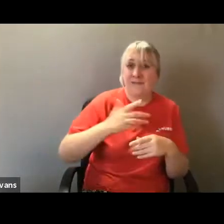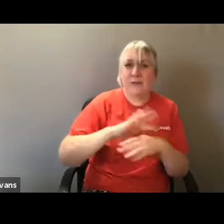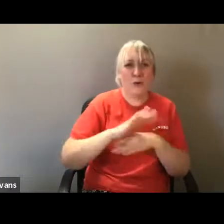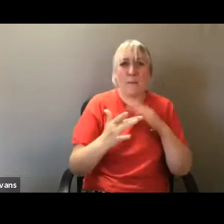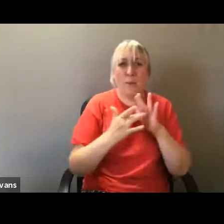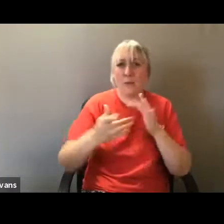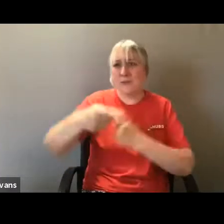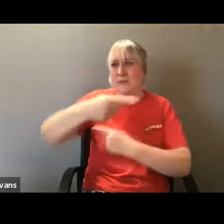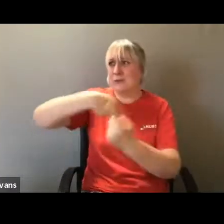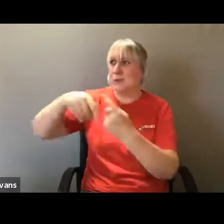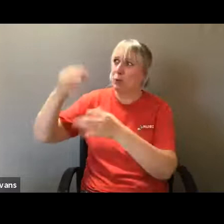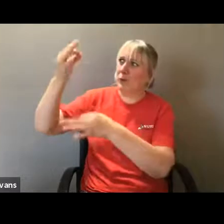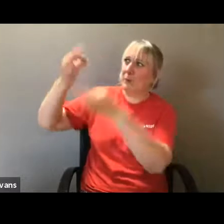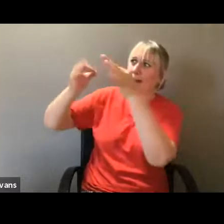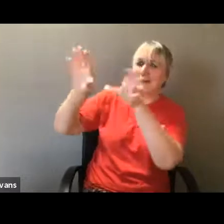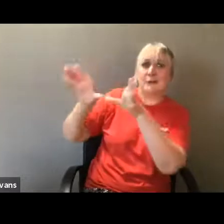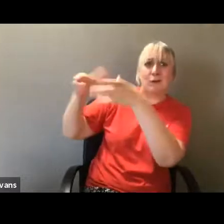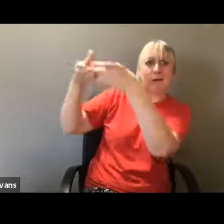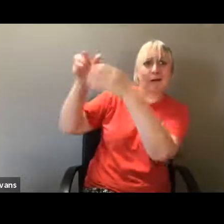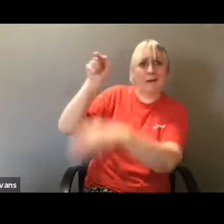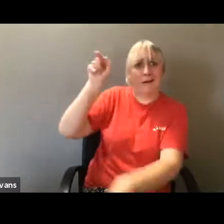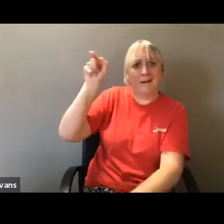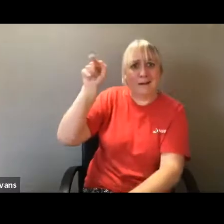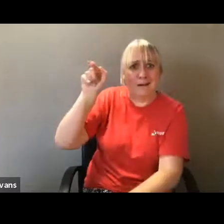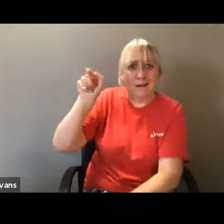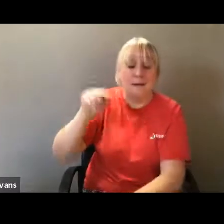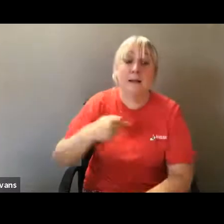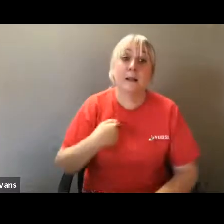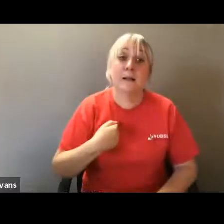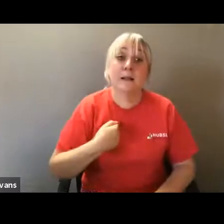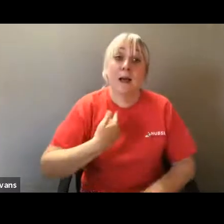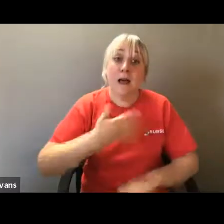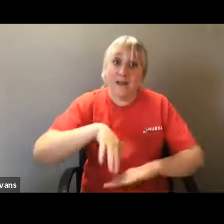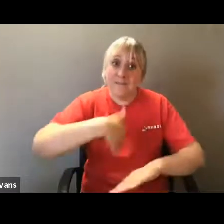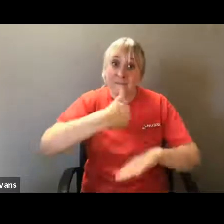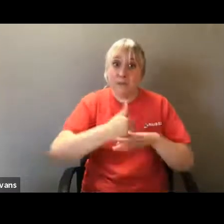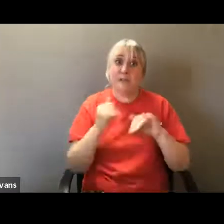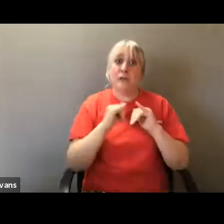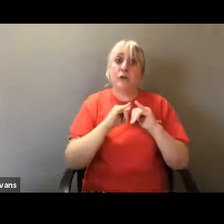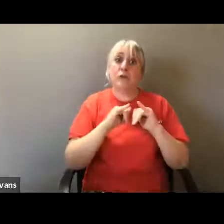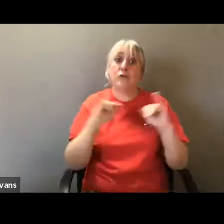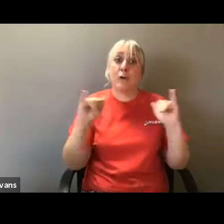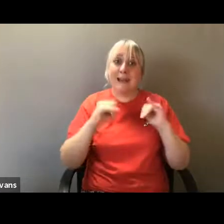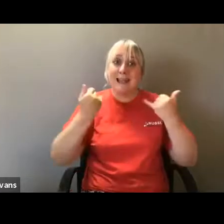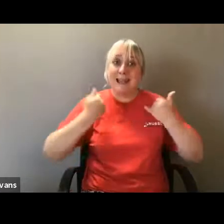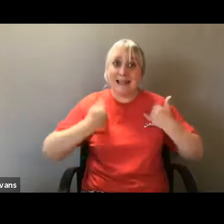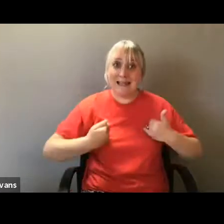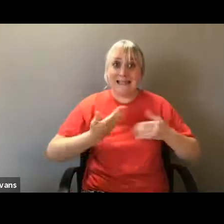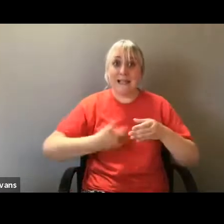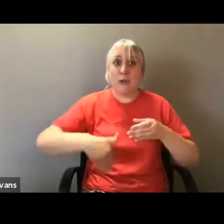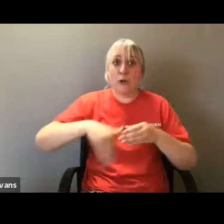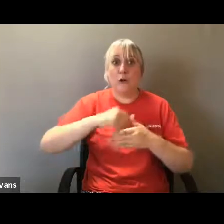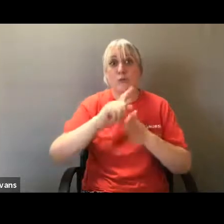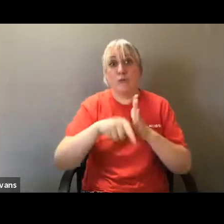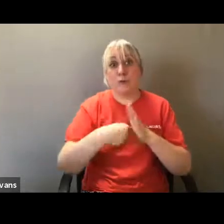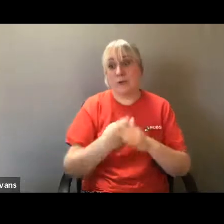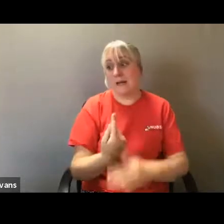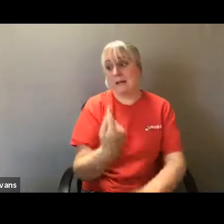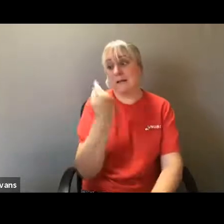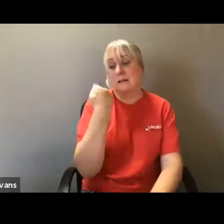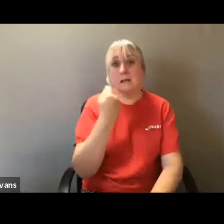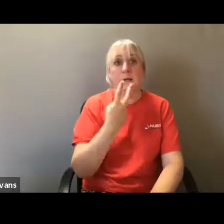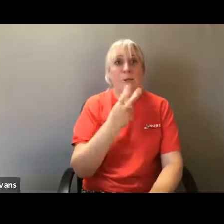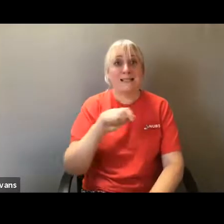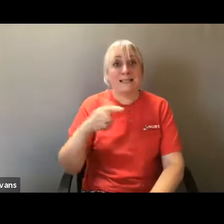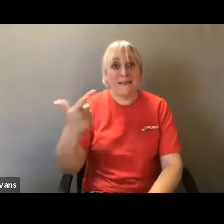fight back. So I founded the Chronic Illness Inclusion Project in 2017. It was a programme of action